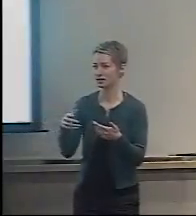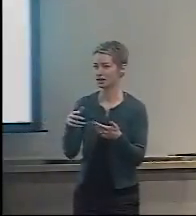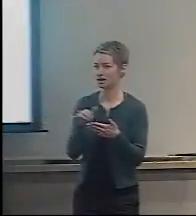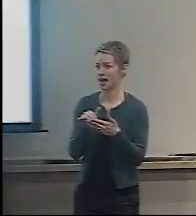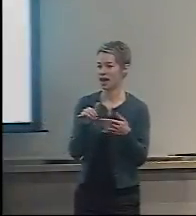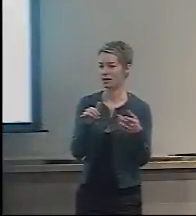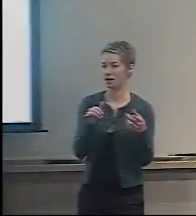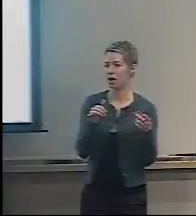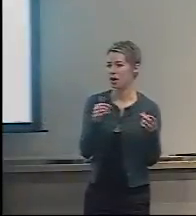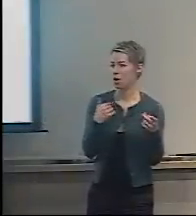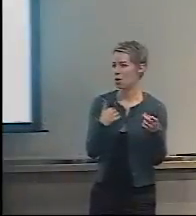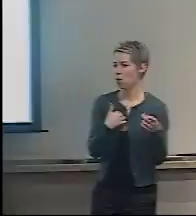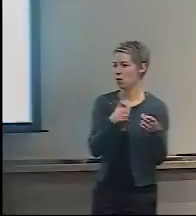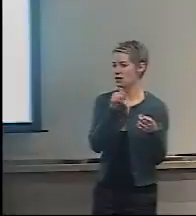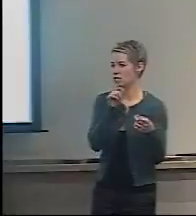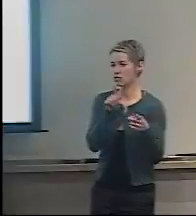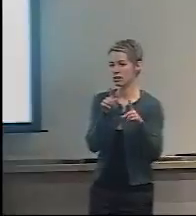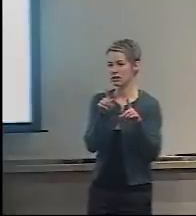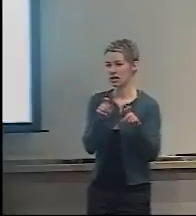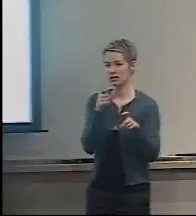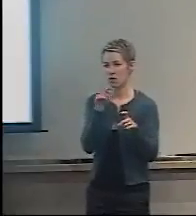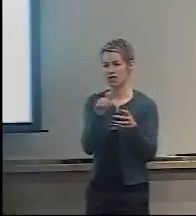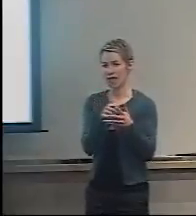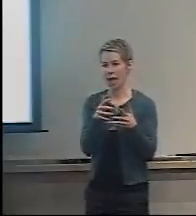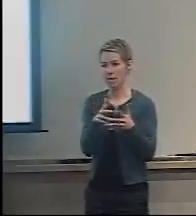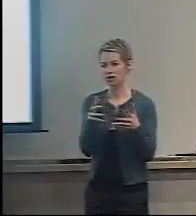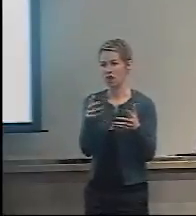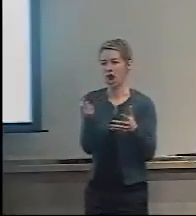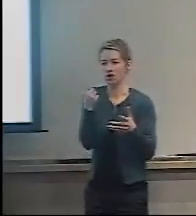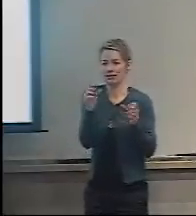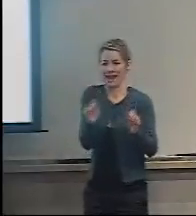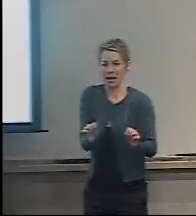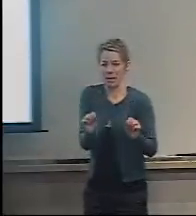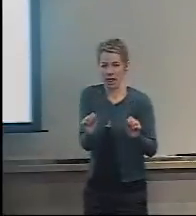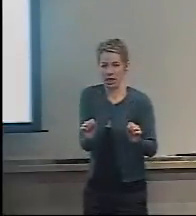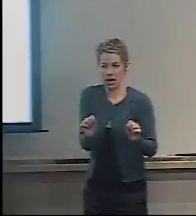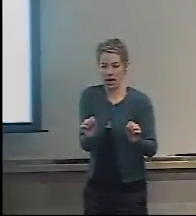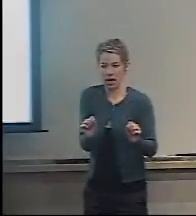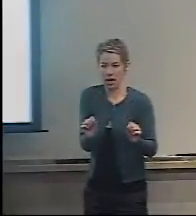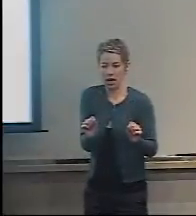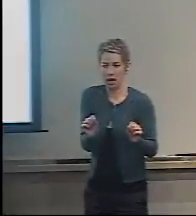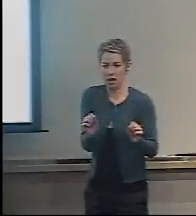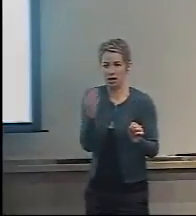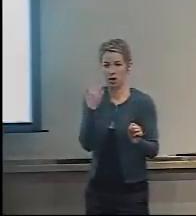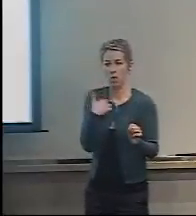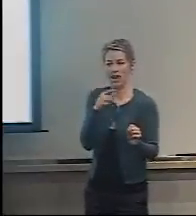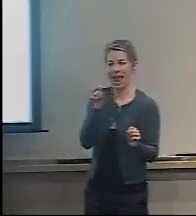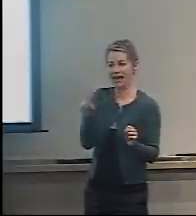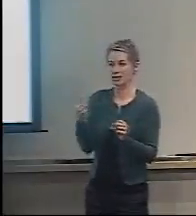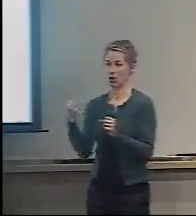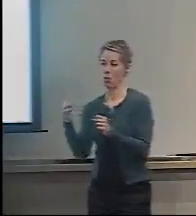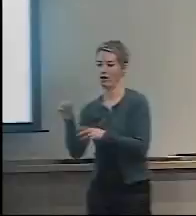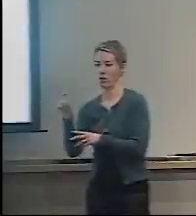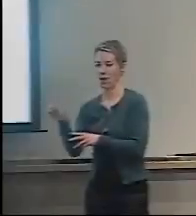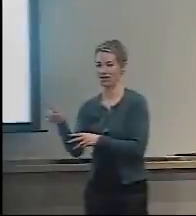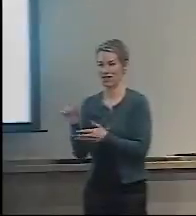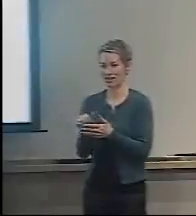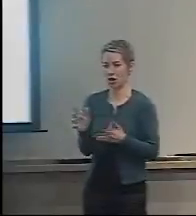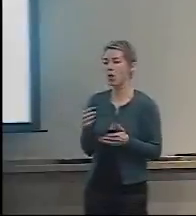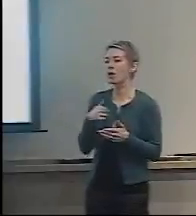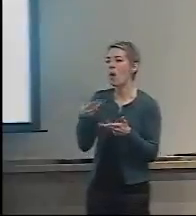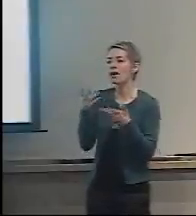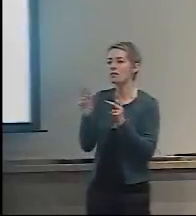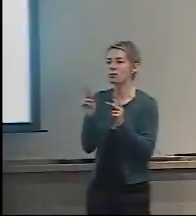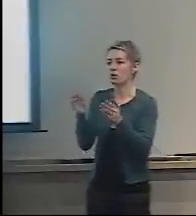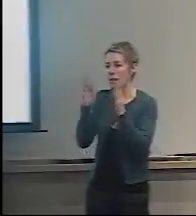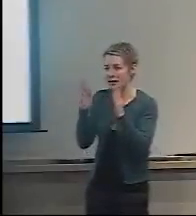Well, we didn't test for that much understandability. Like, we only asked that one question and we didn't even use it. We just wanted to pay attention. So